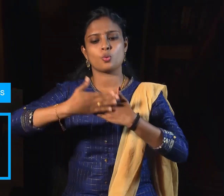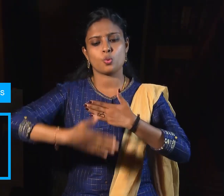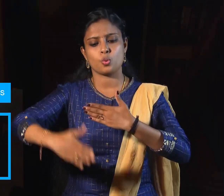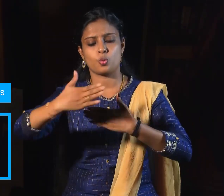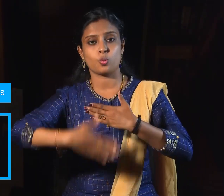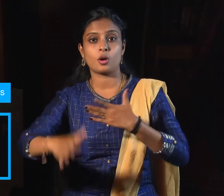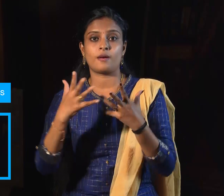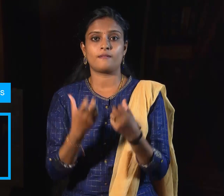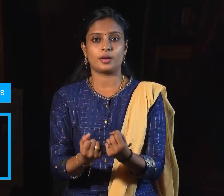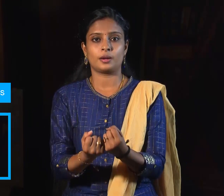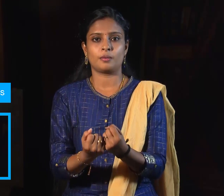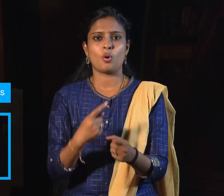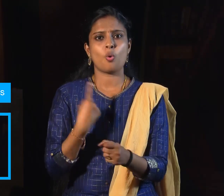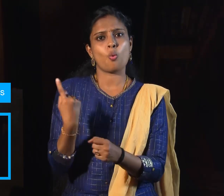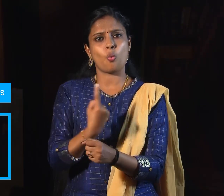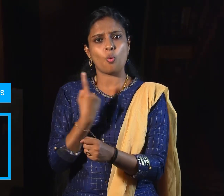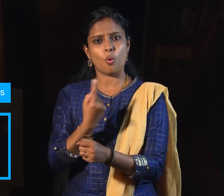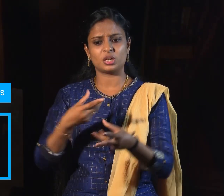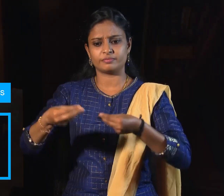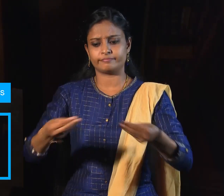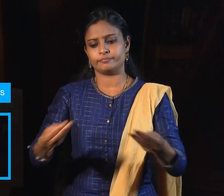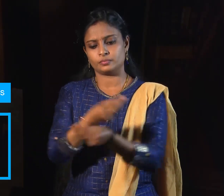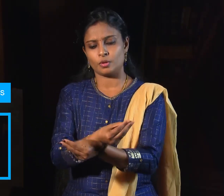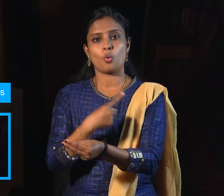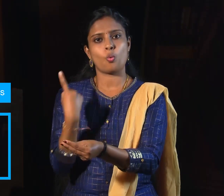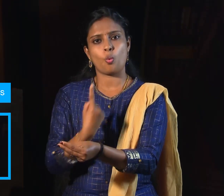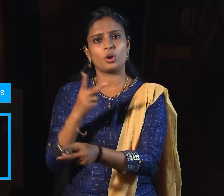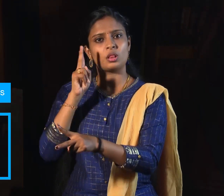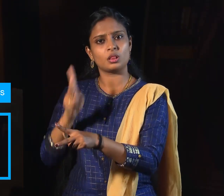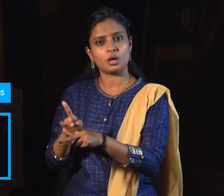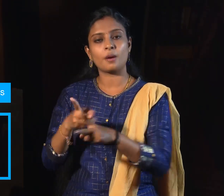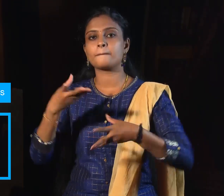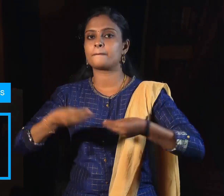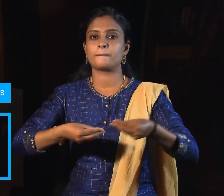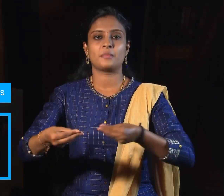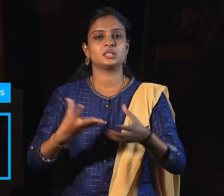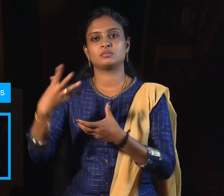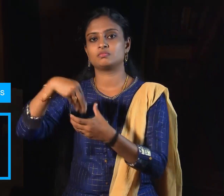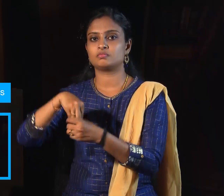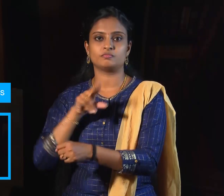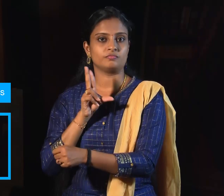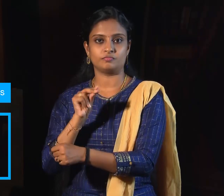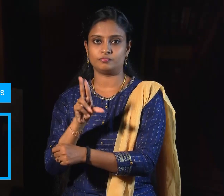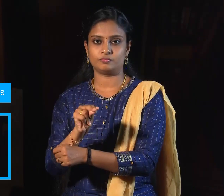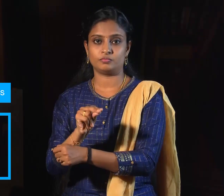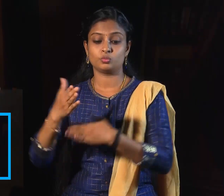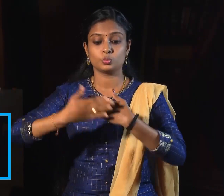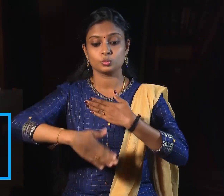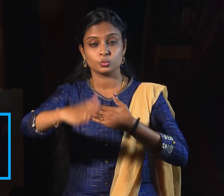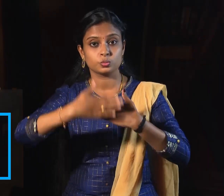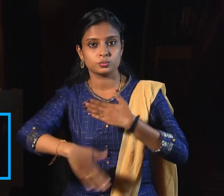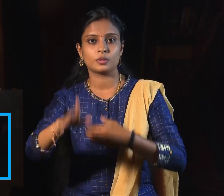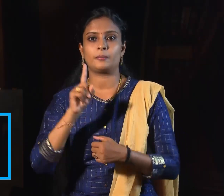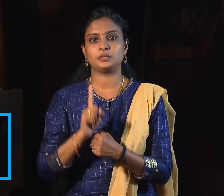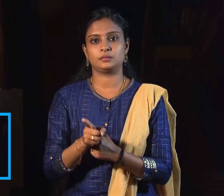transactions. An isolated transaction of exchange of goods and services will not be considered as business.